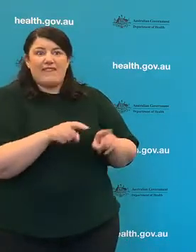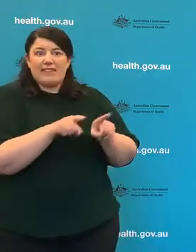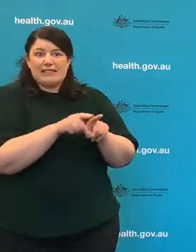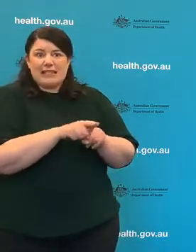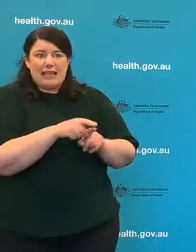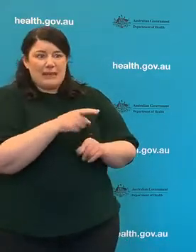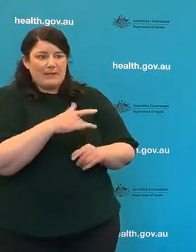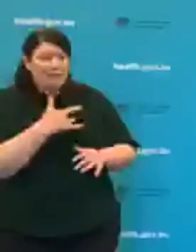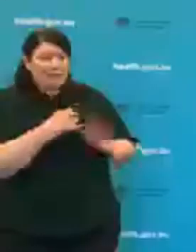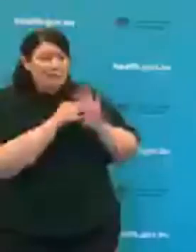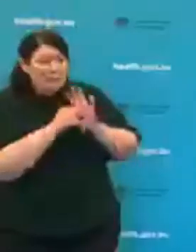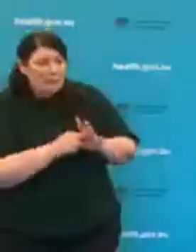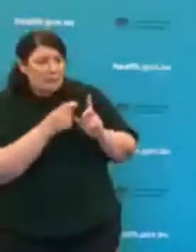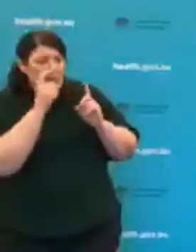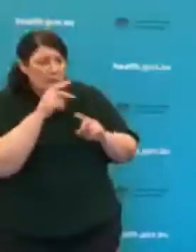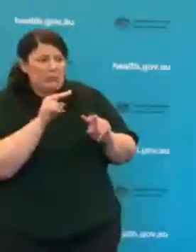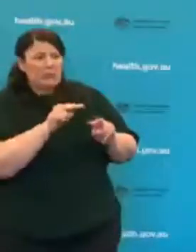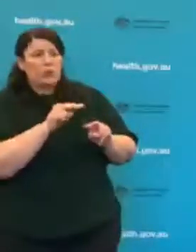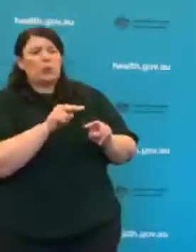similar psychological stress.